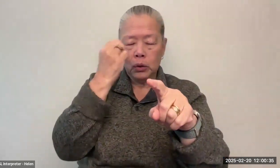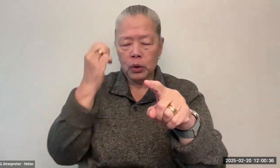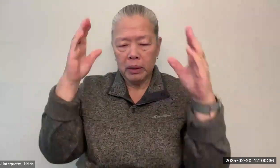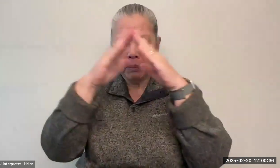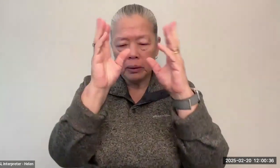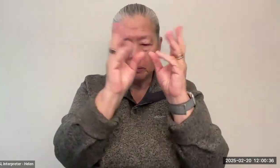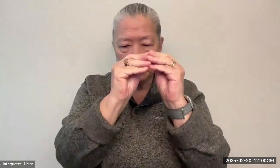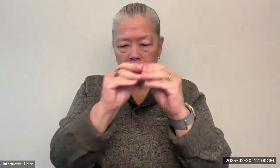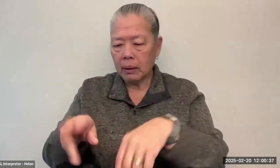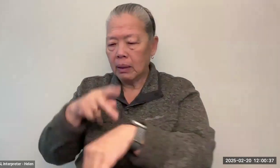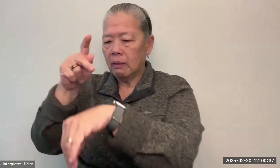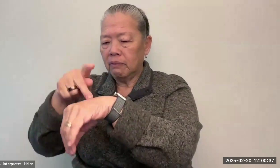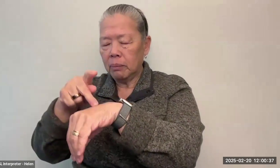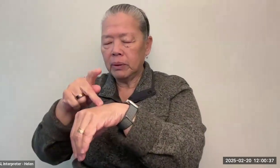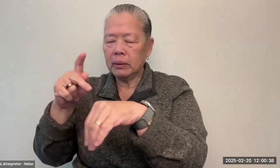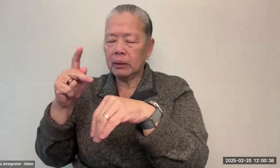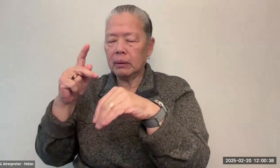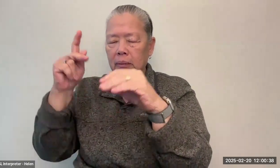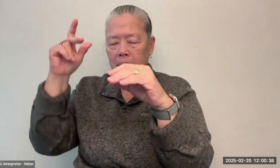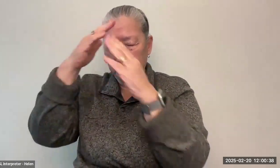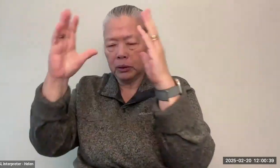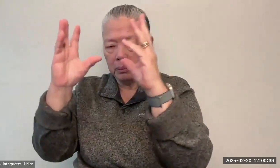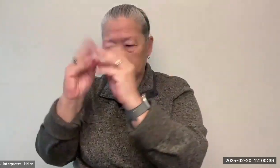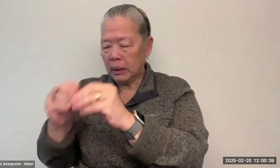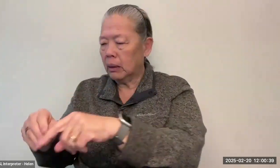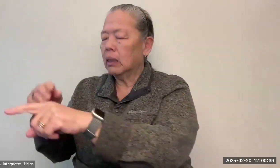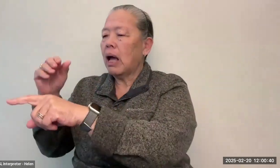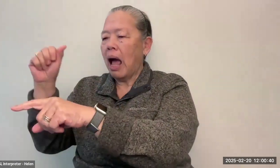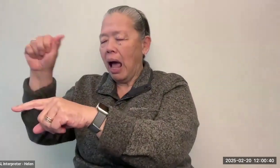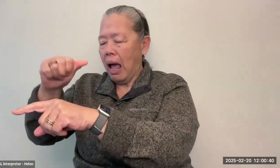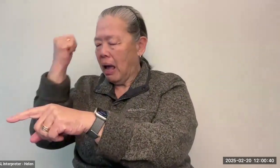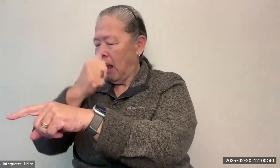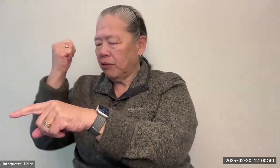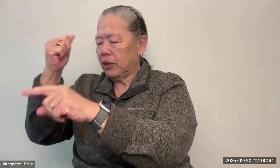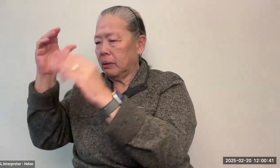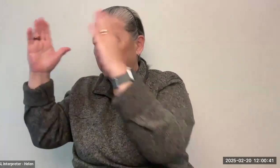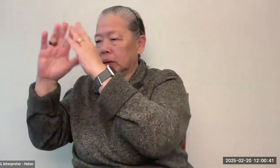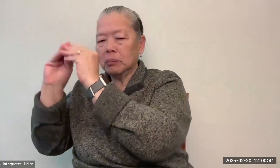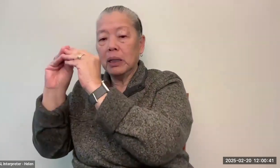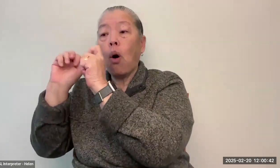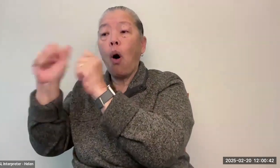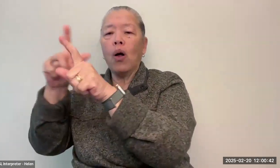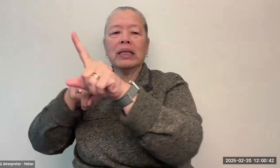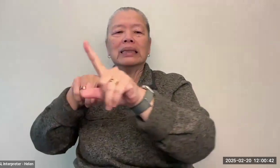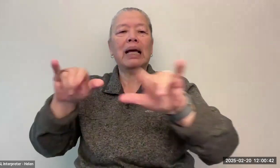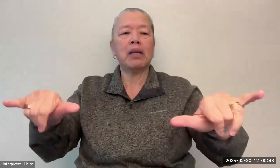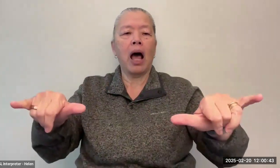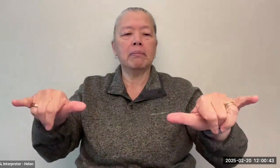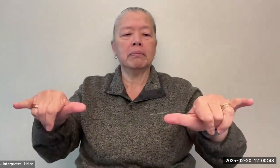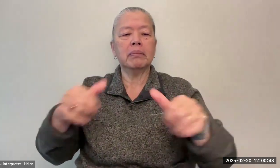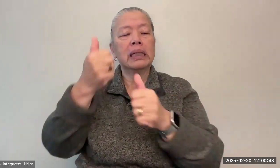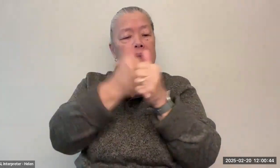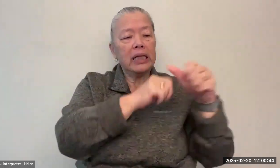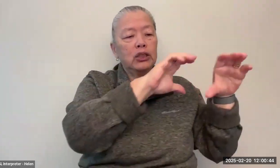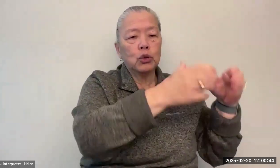our Filipino bishops meet all at the same time in different locations so that we can discuss those issues